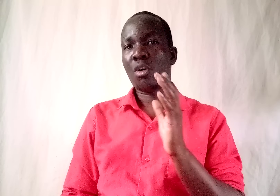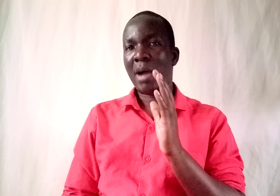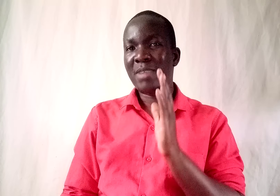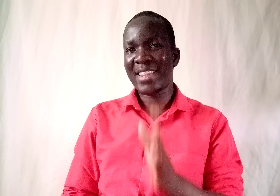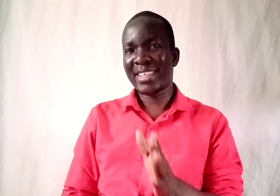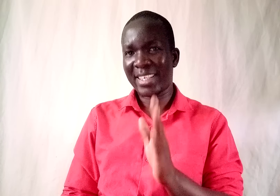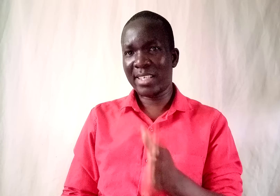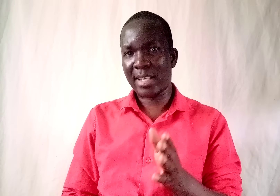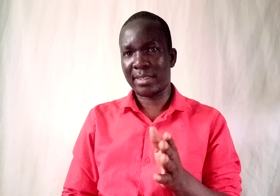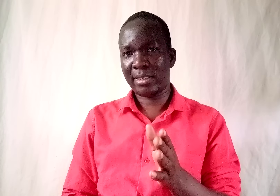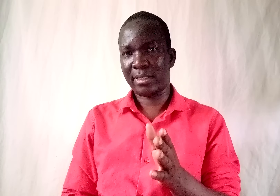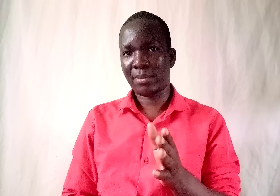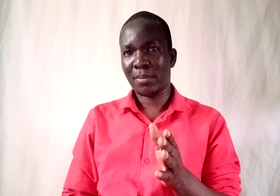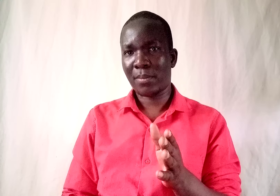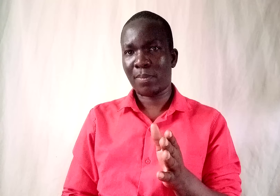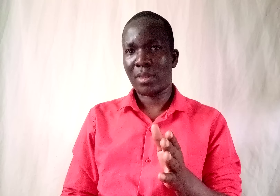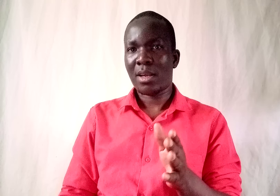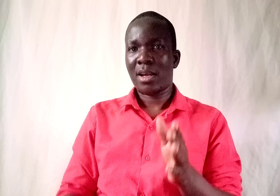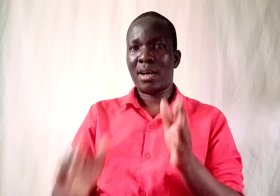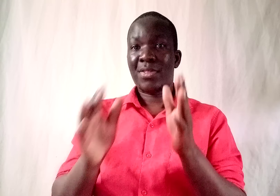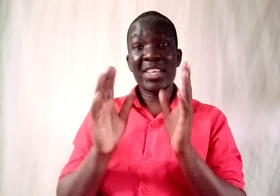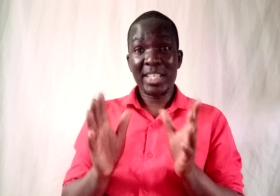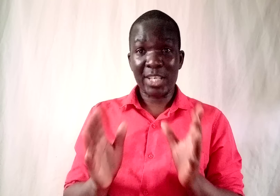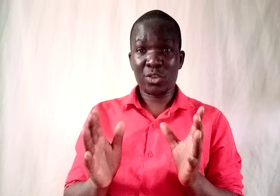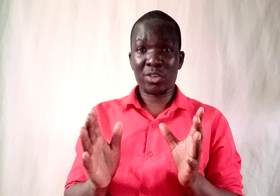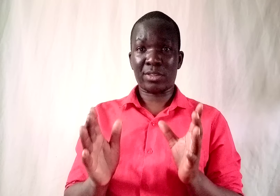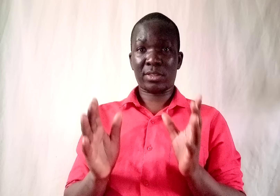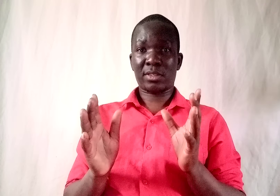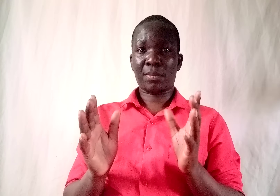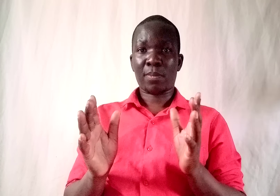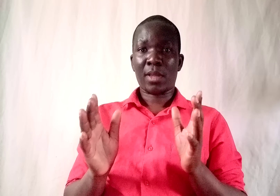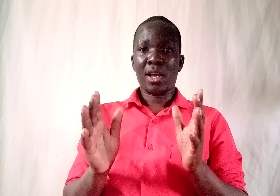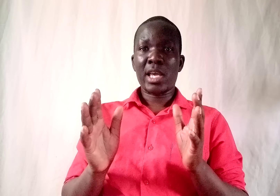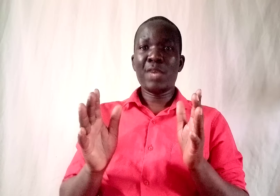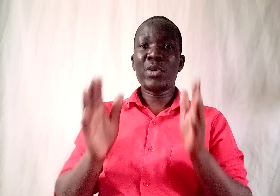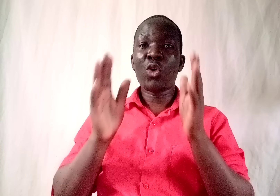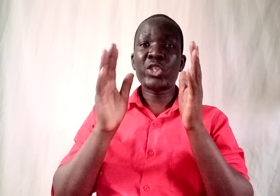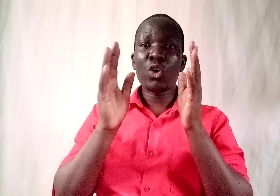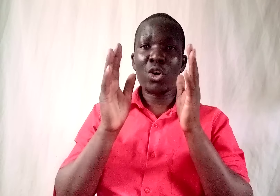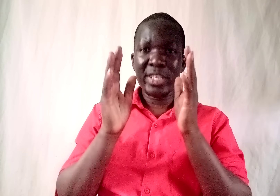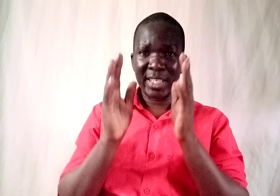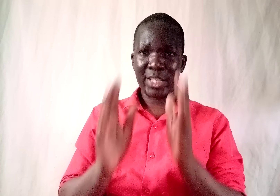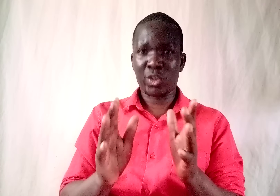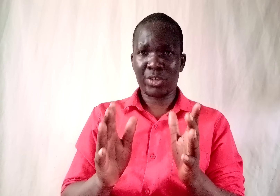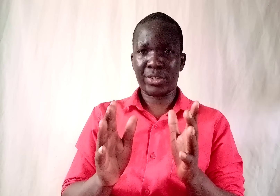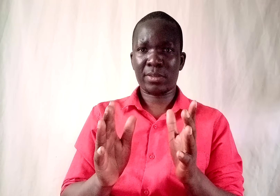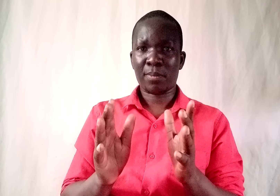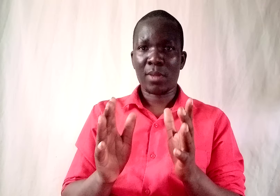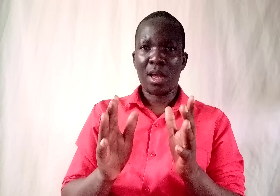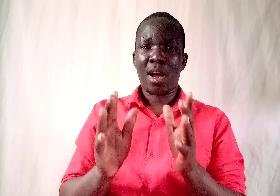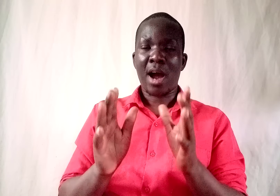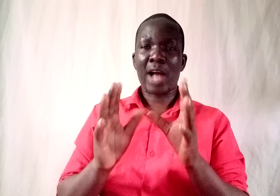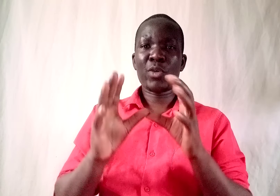my brothers and sisters, these lessons, if we watch all these lessons and we